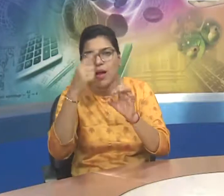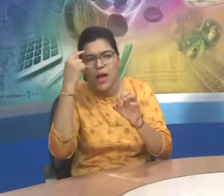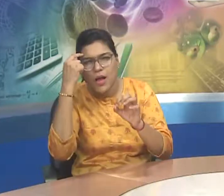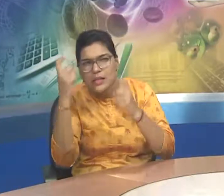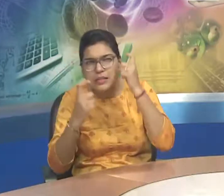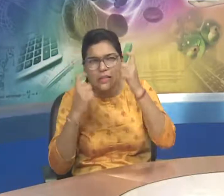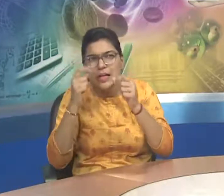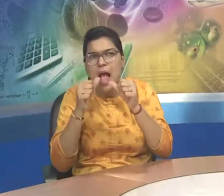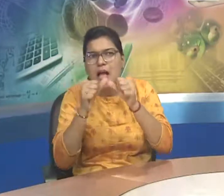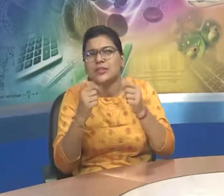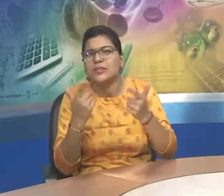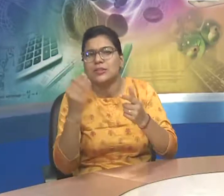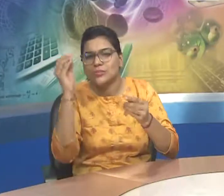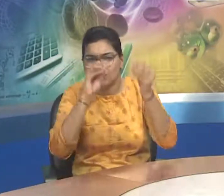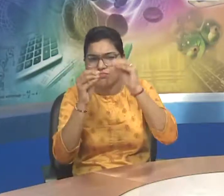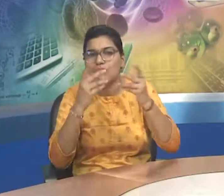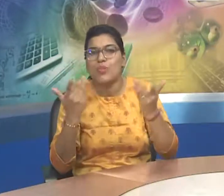following sentences.